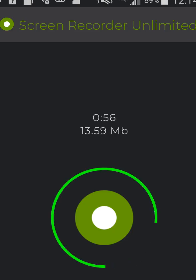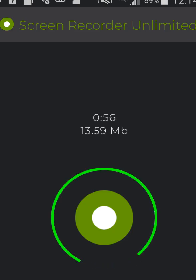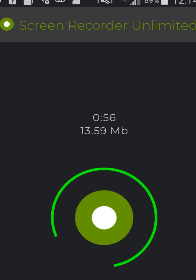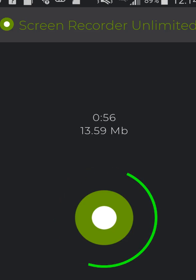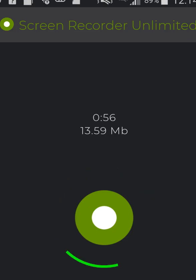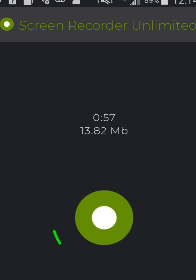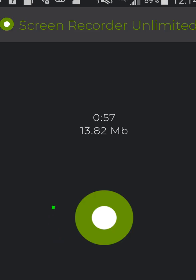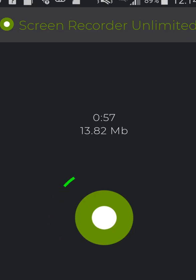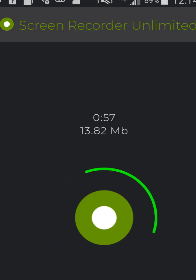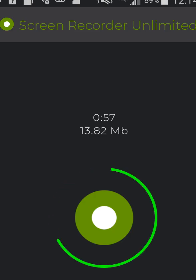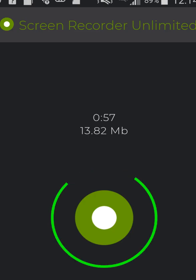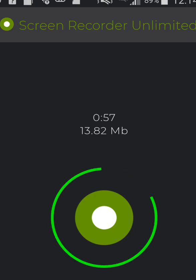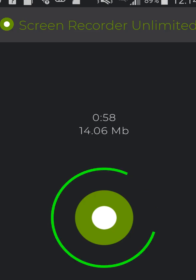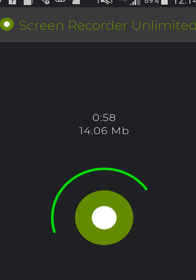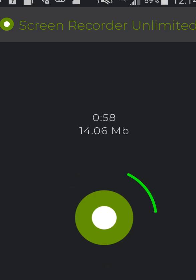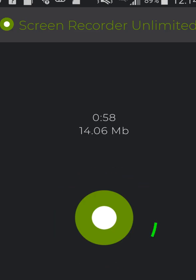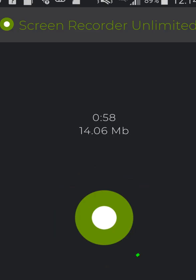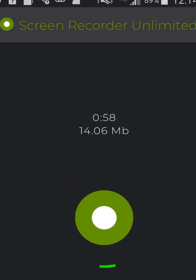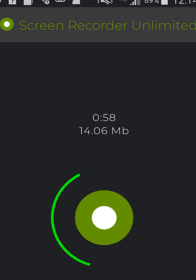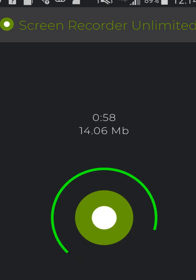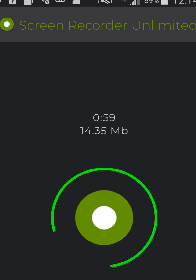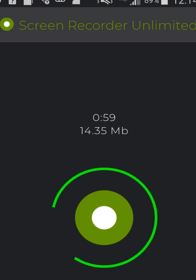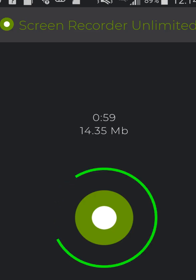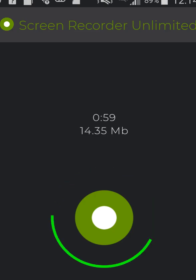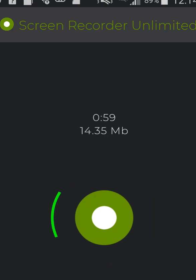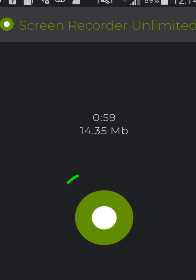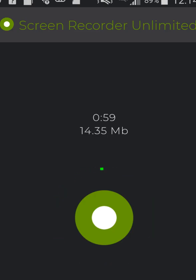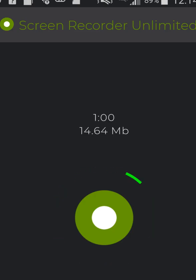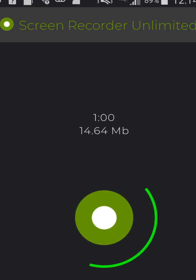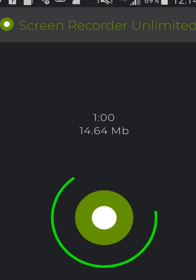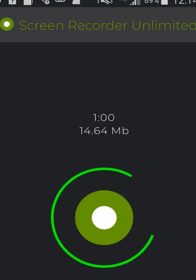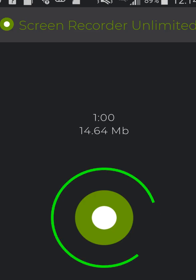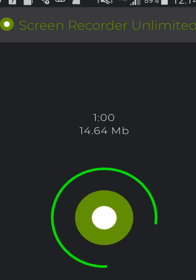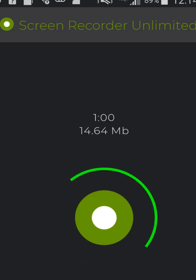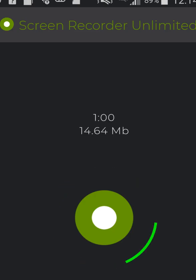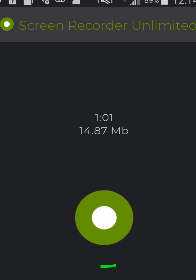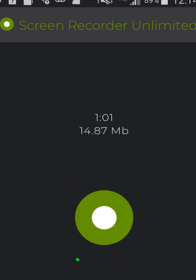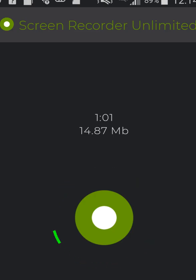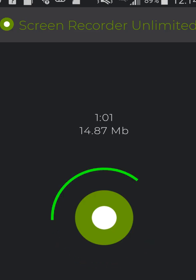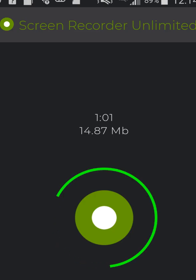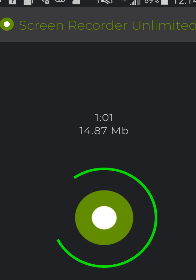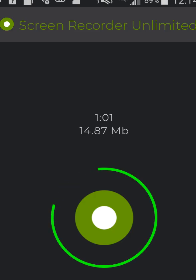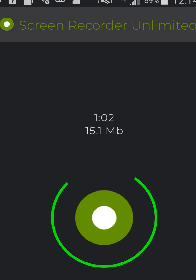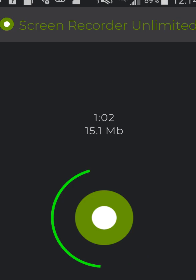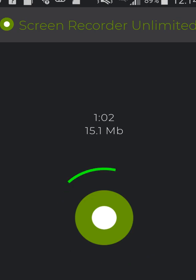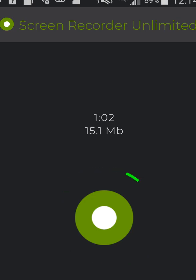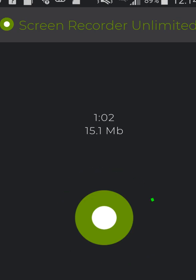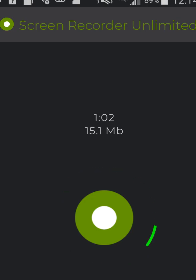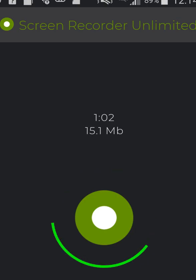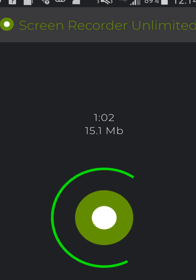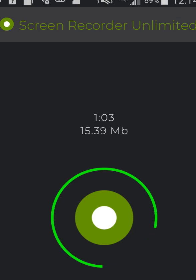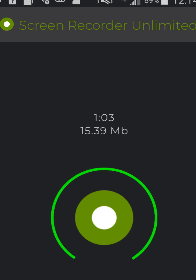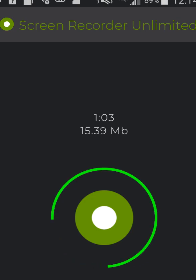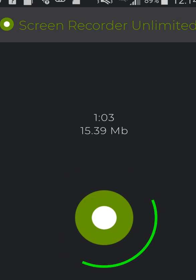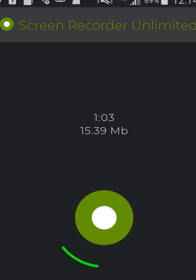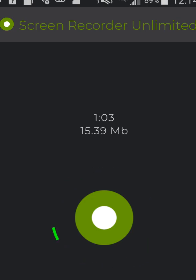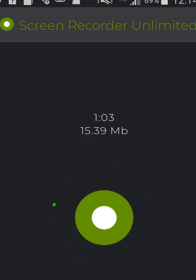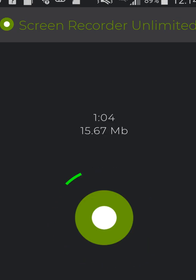grammar, in English, so that you can trust what you